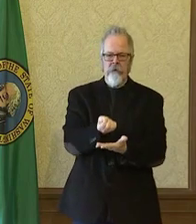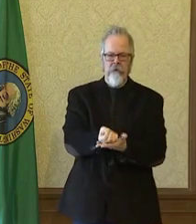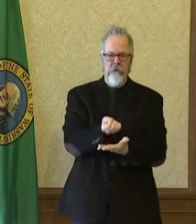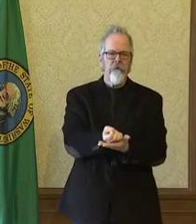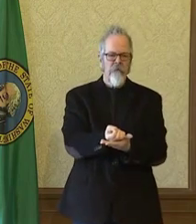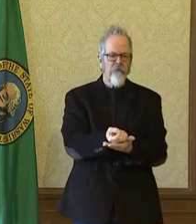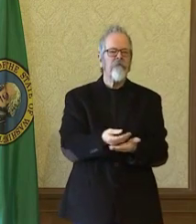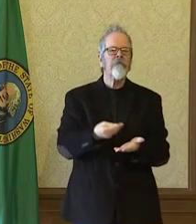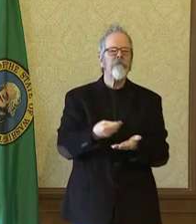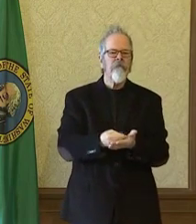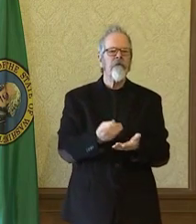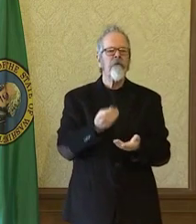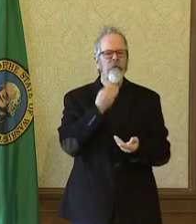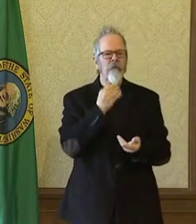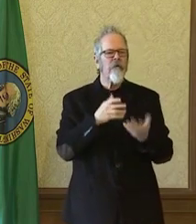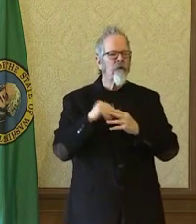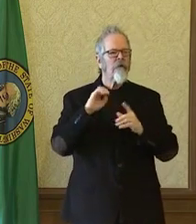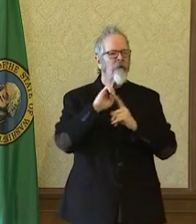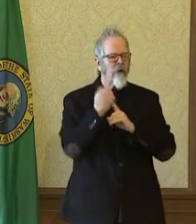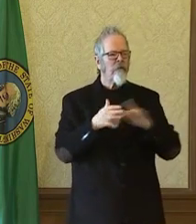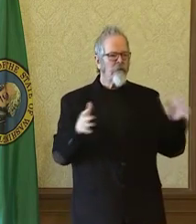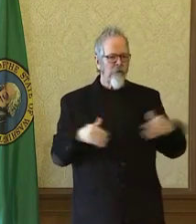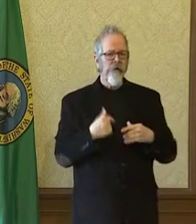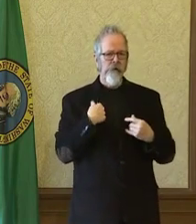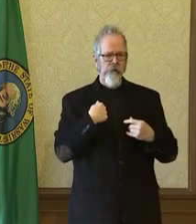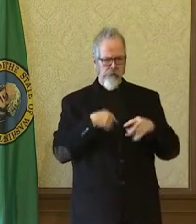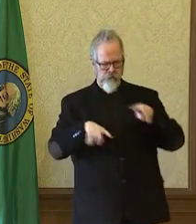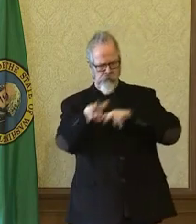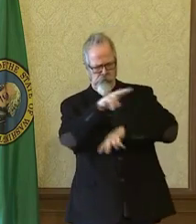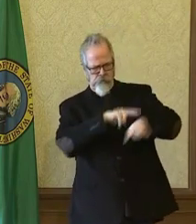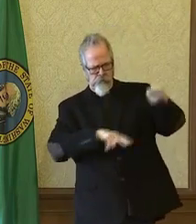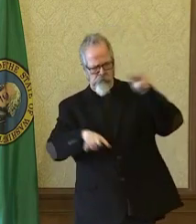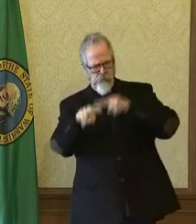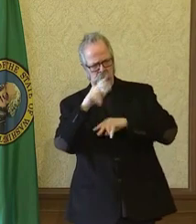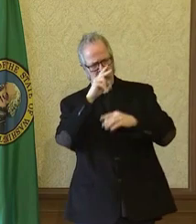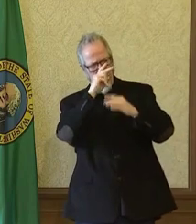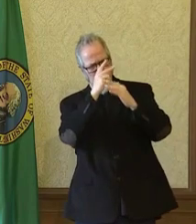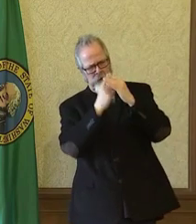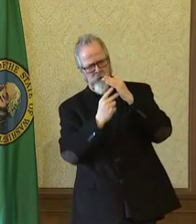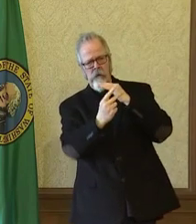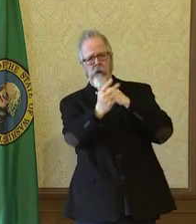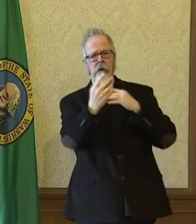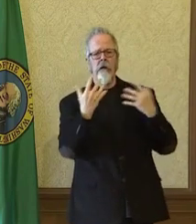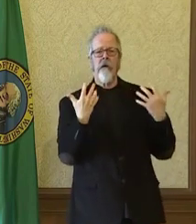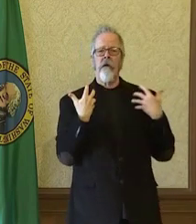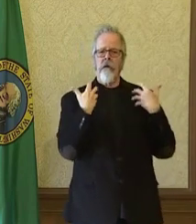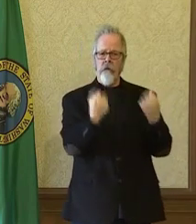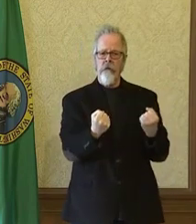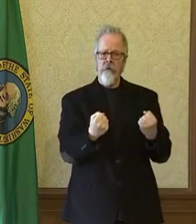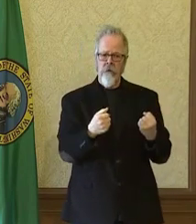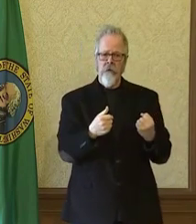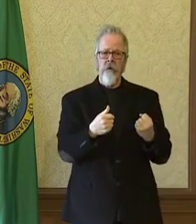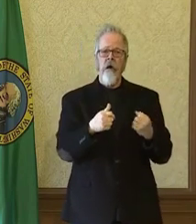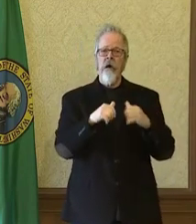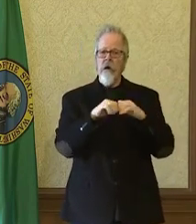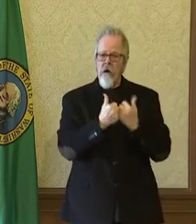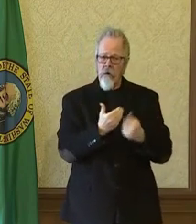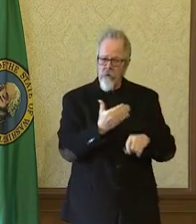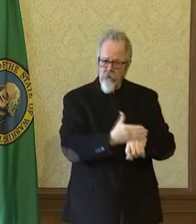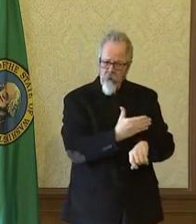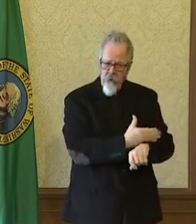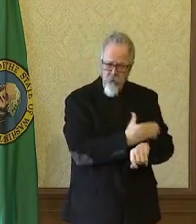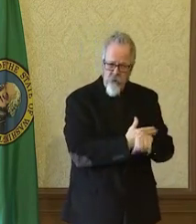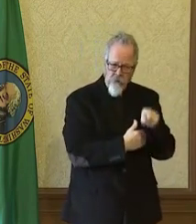economic challenge. And obviously we need to do that because hundreds of thousands of Washingtonians are applying for